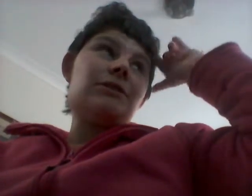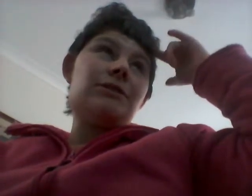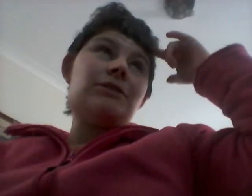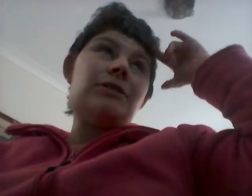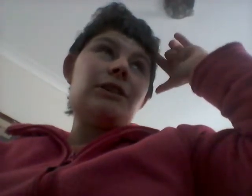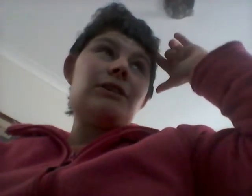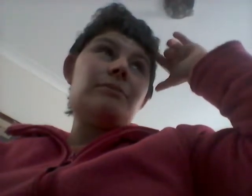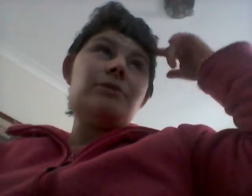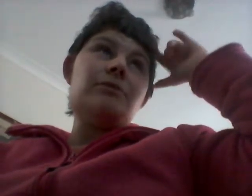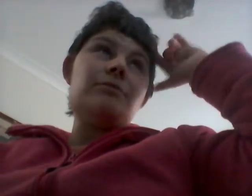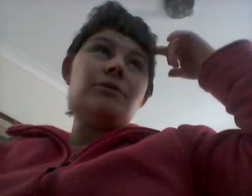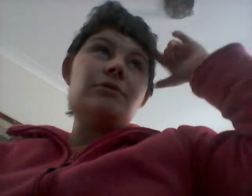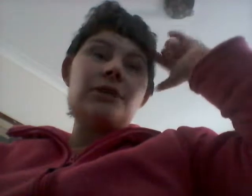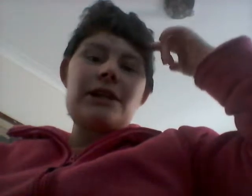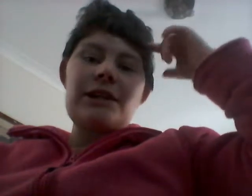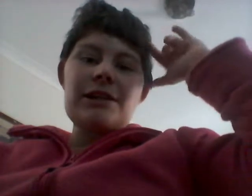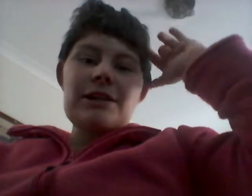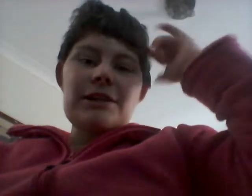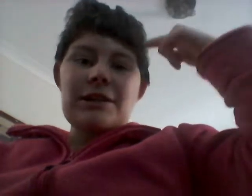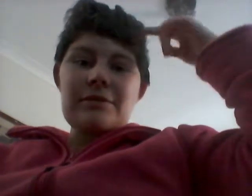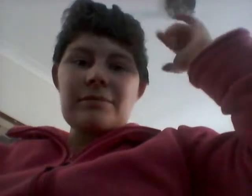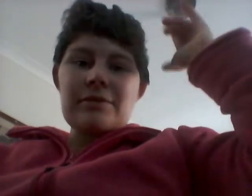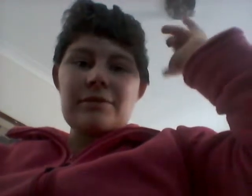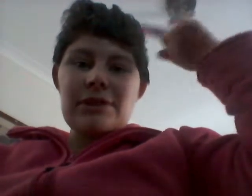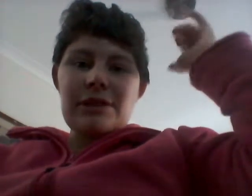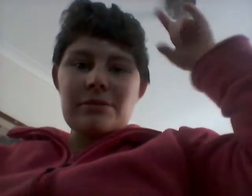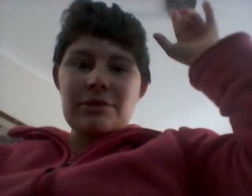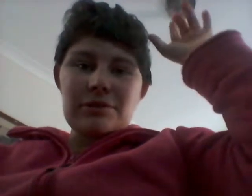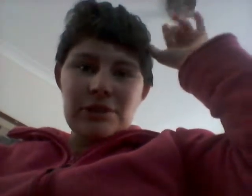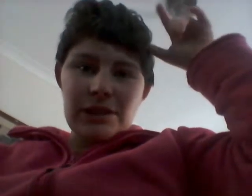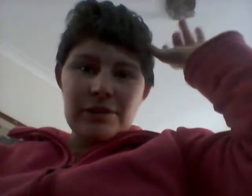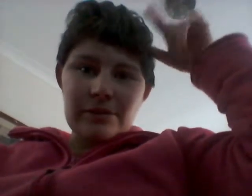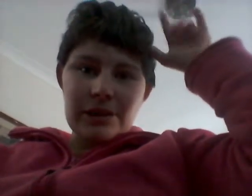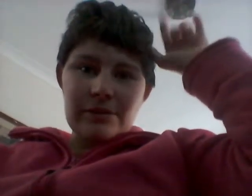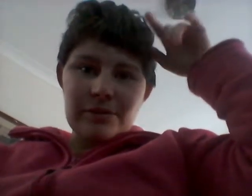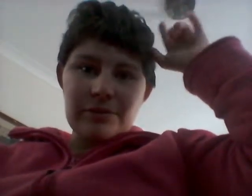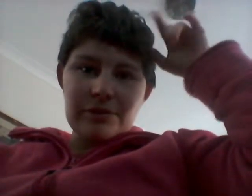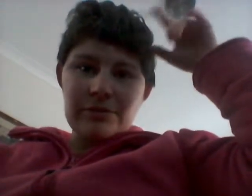E-yo-yo. And a moo moo there. Here a moo, there a moo, everywhere a moo moo.